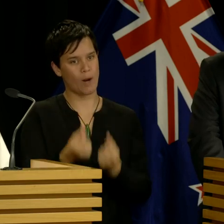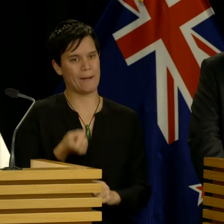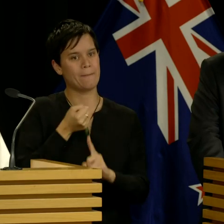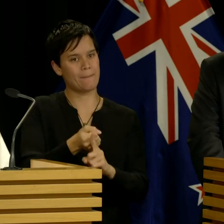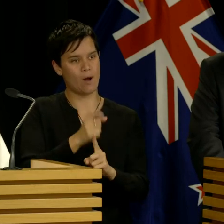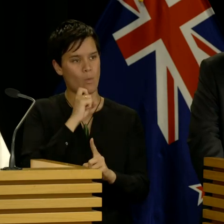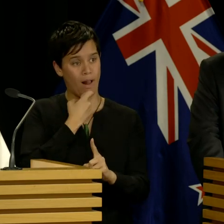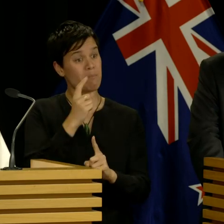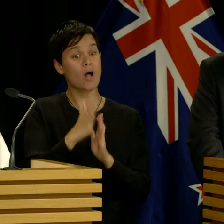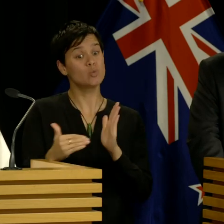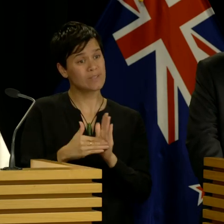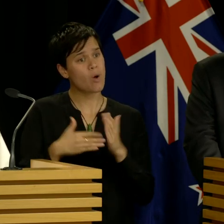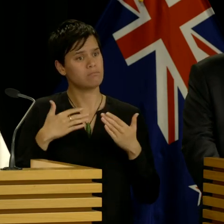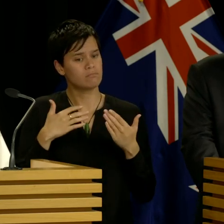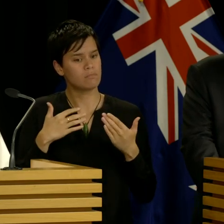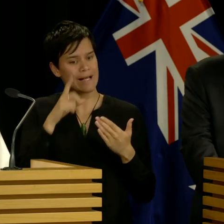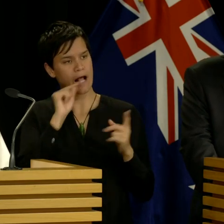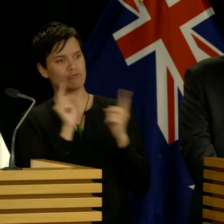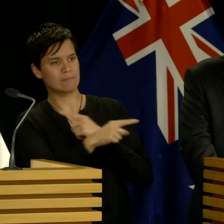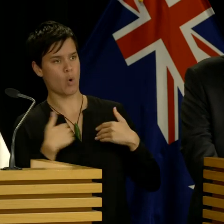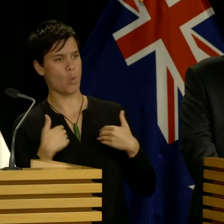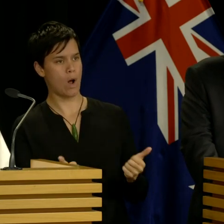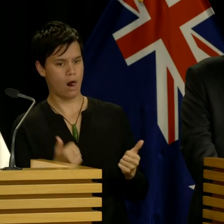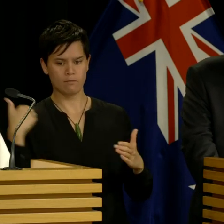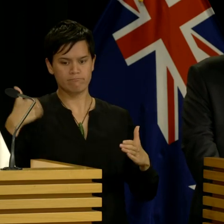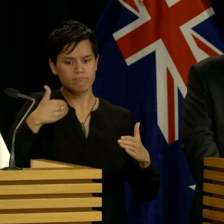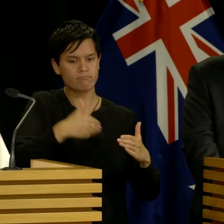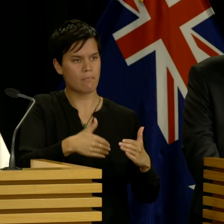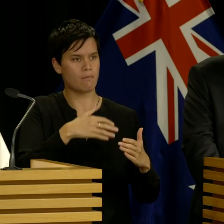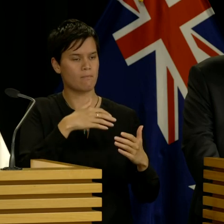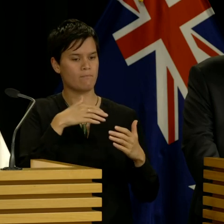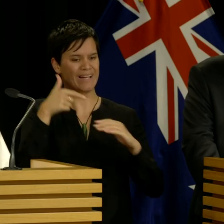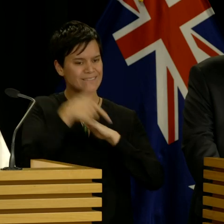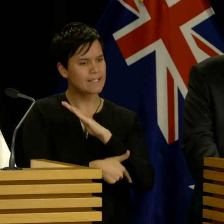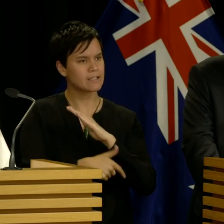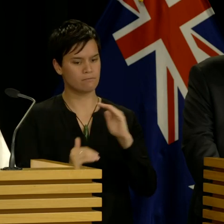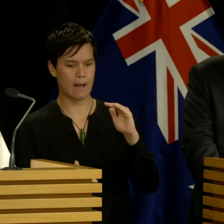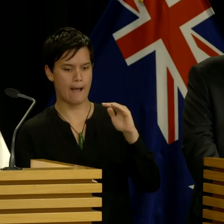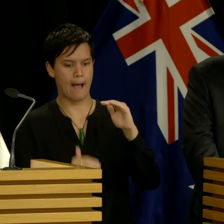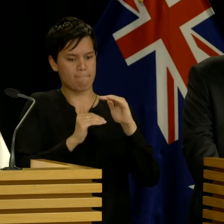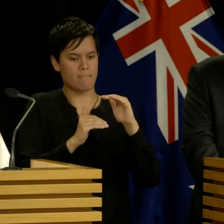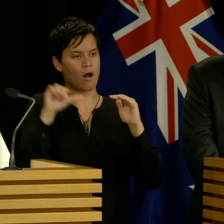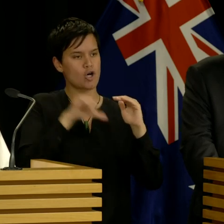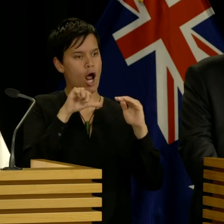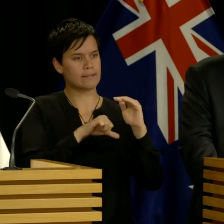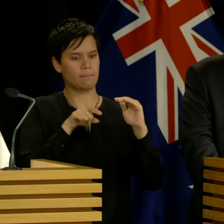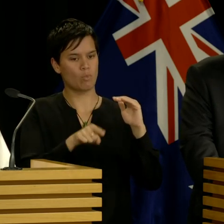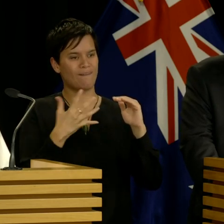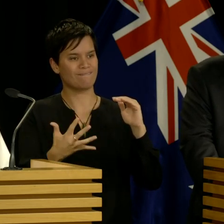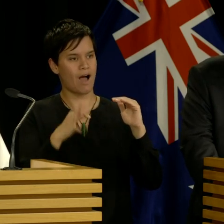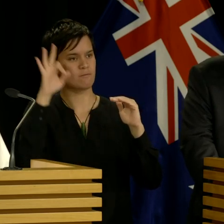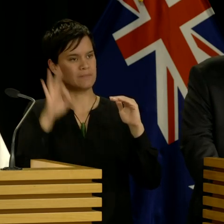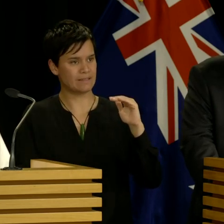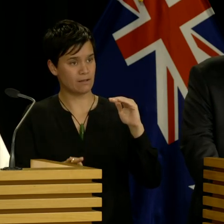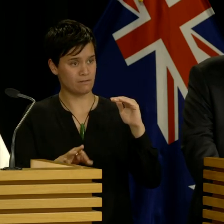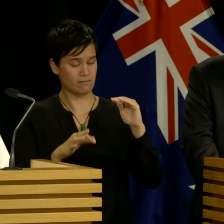well placed to respond. We have been running surpluses. Our net debt position is at 19.5% of GDP, well below